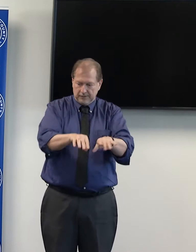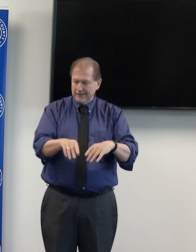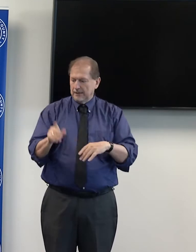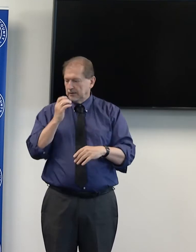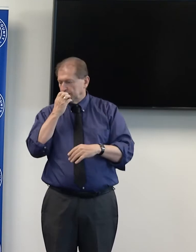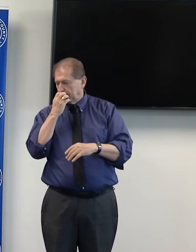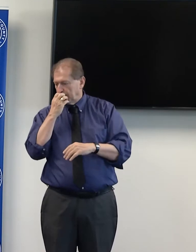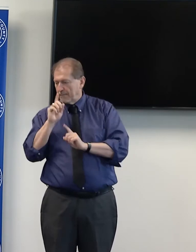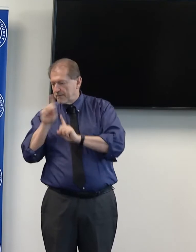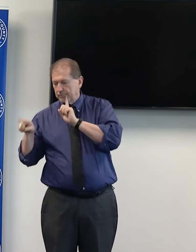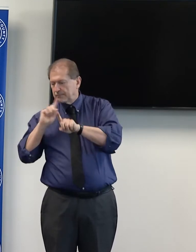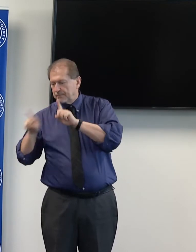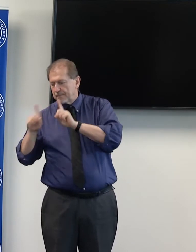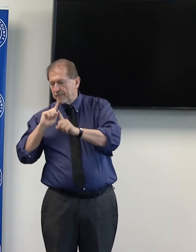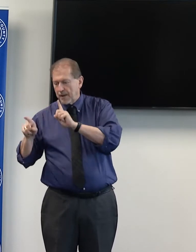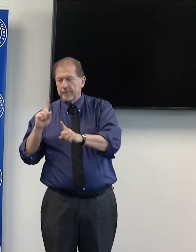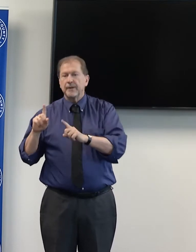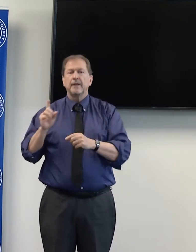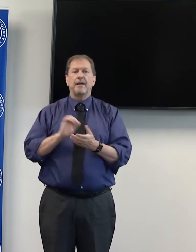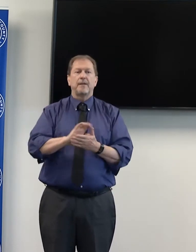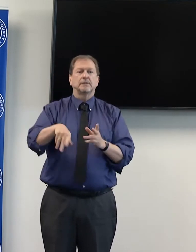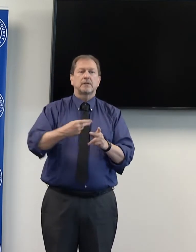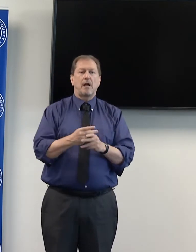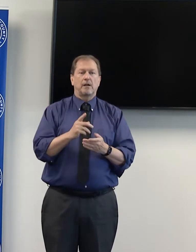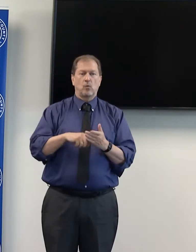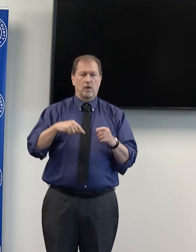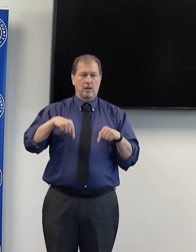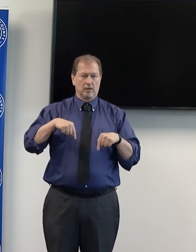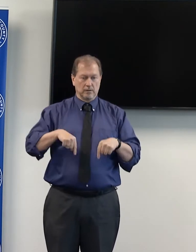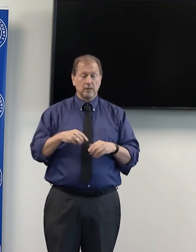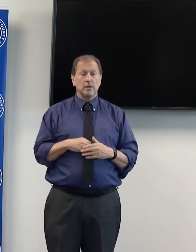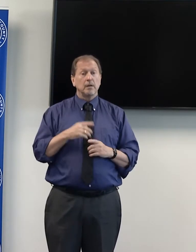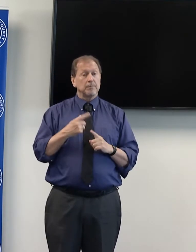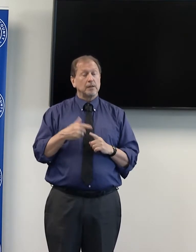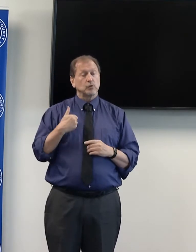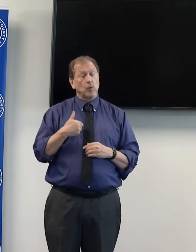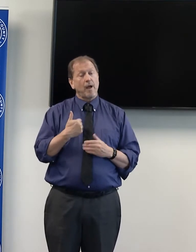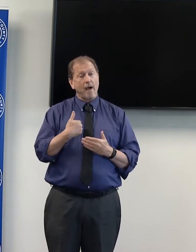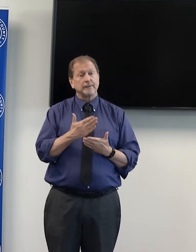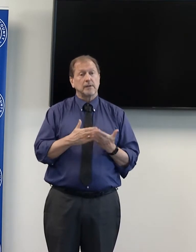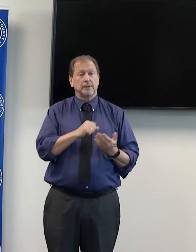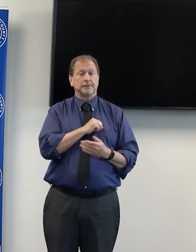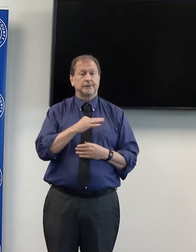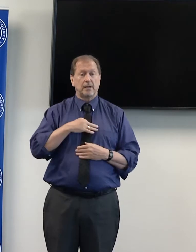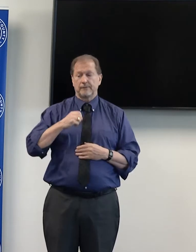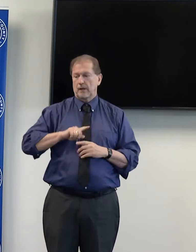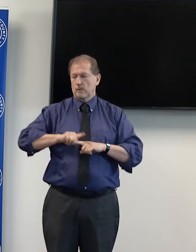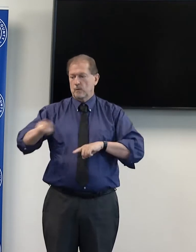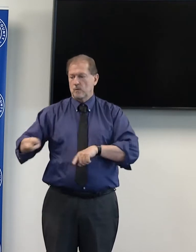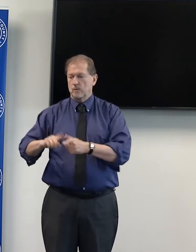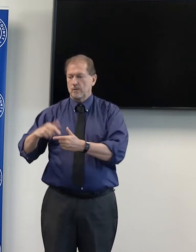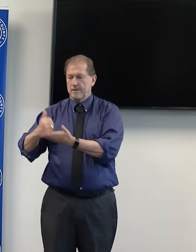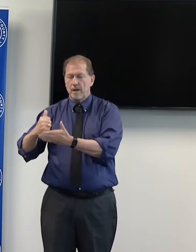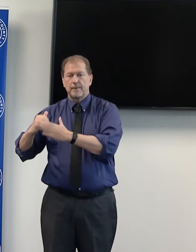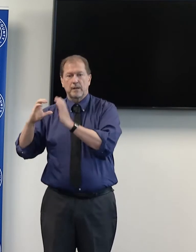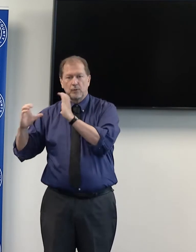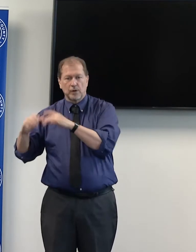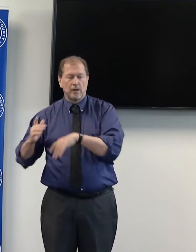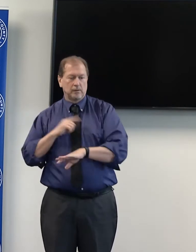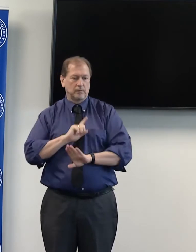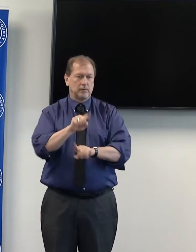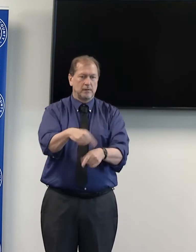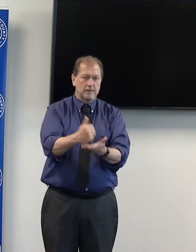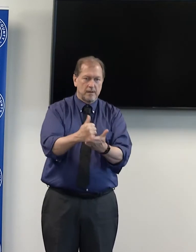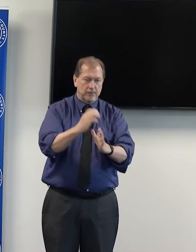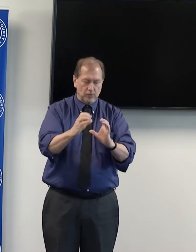ongoing operations, those types of assets. And personnel. We can deploy personnel to assist communities in making